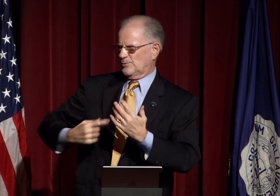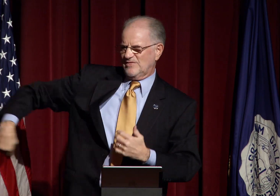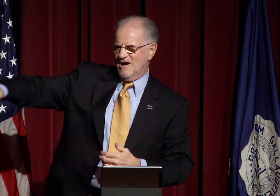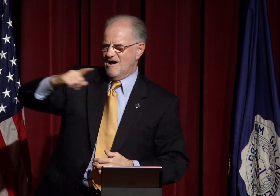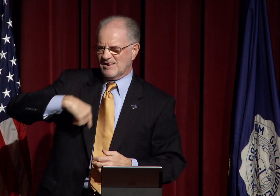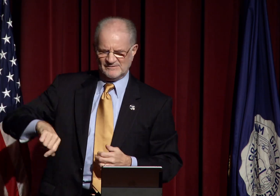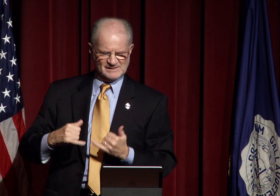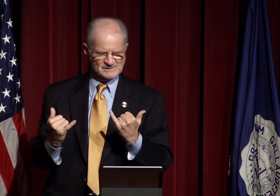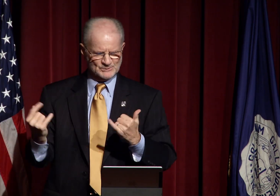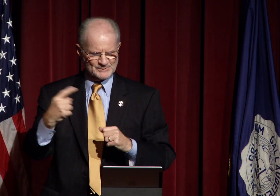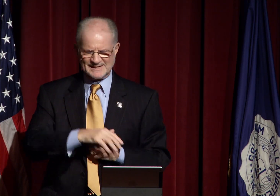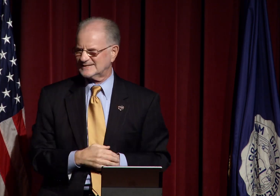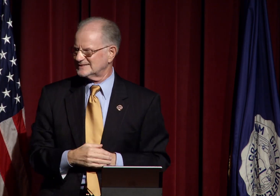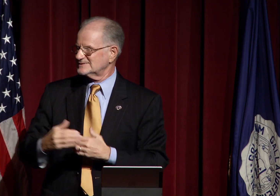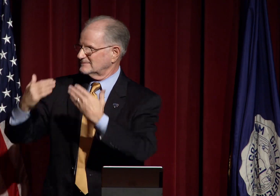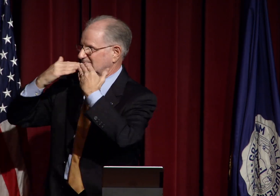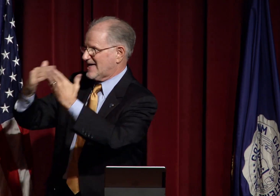his thoughts are with us today.